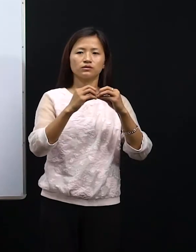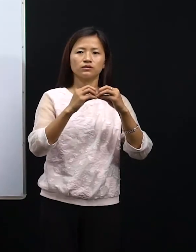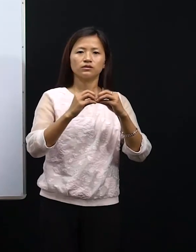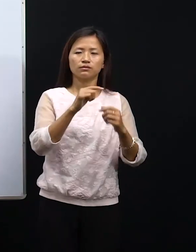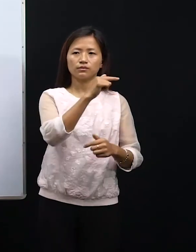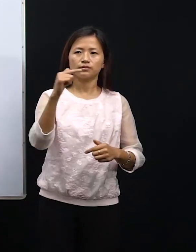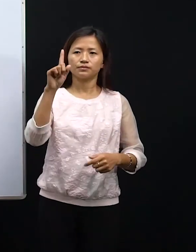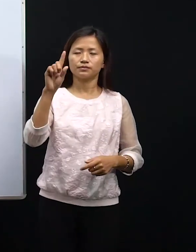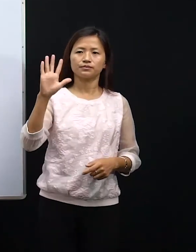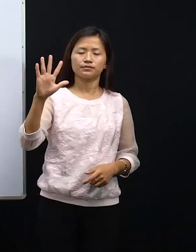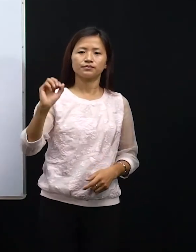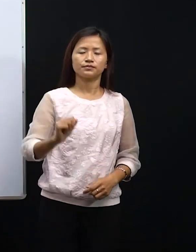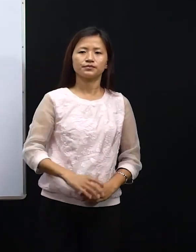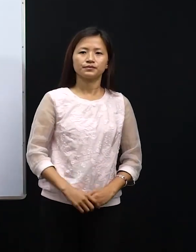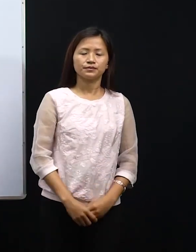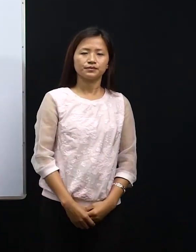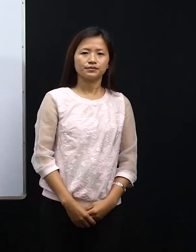minus 15. Alright.